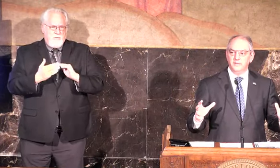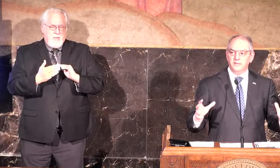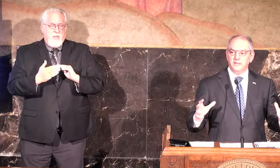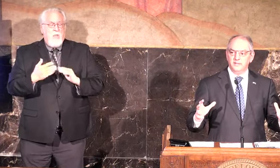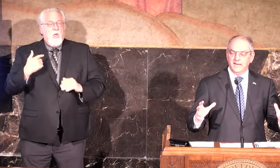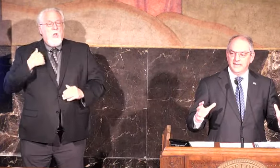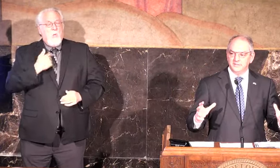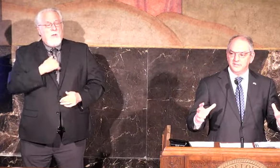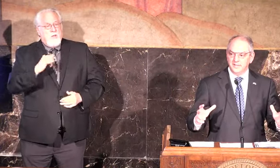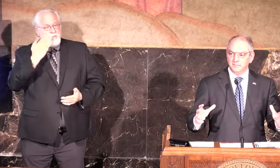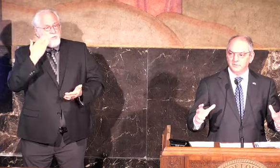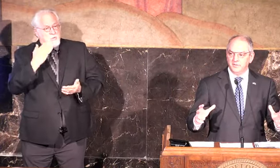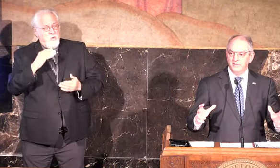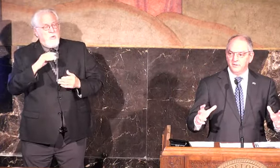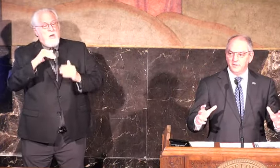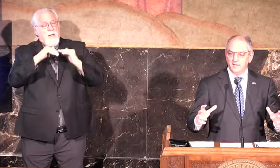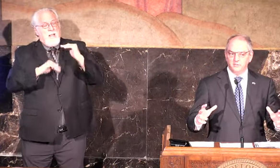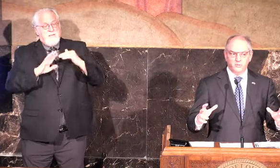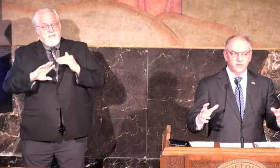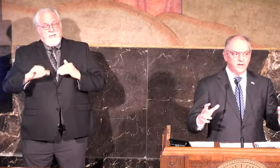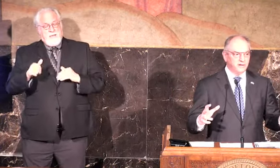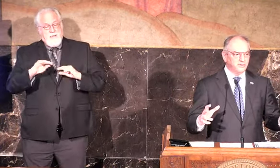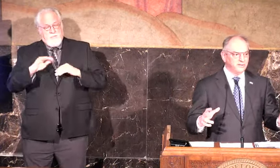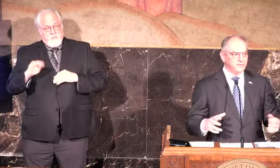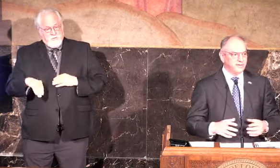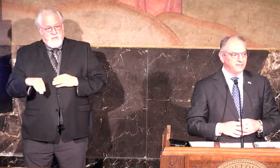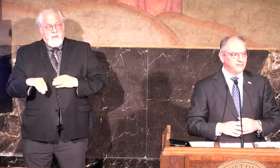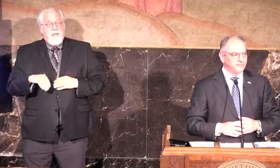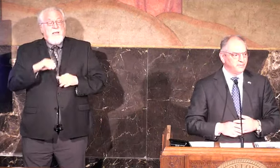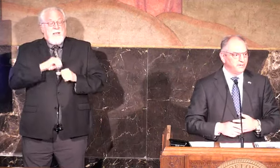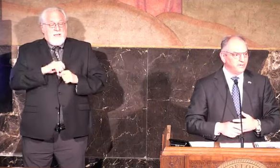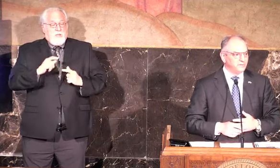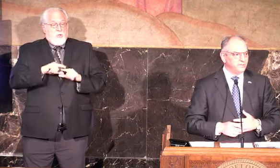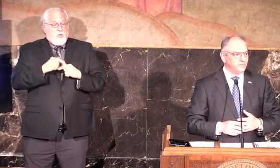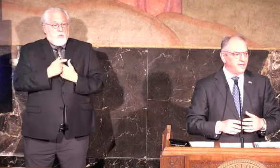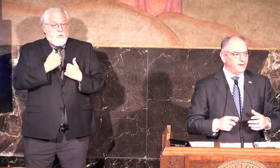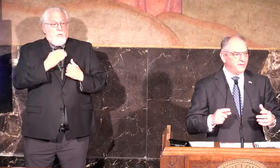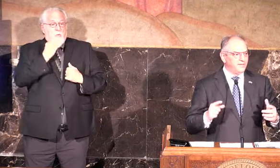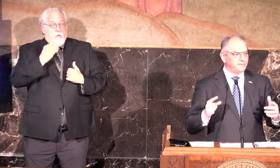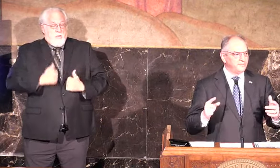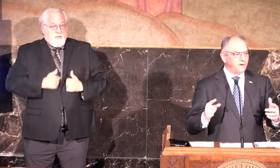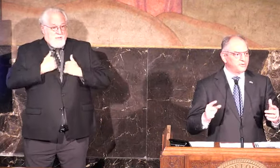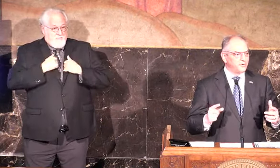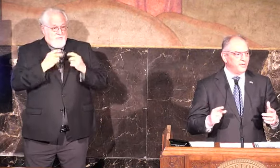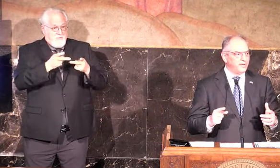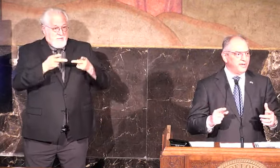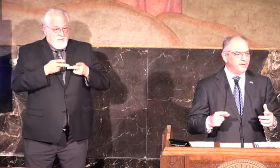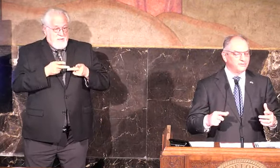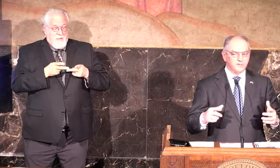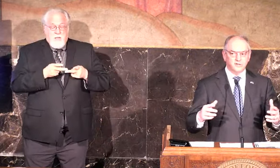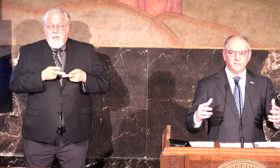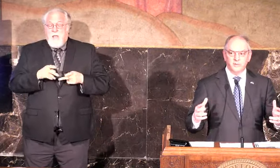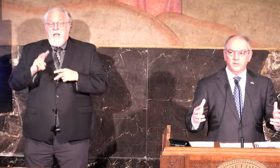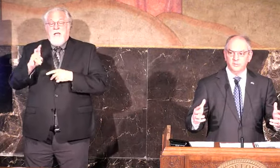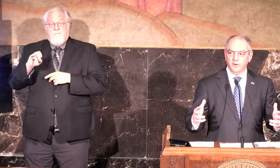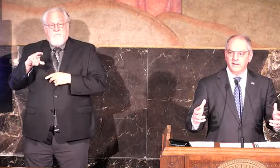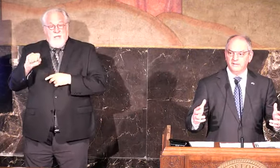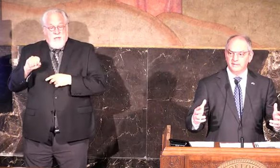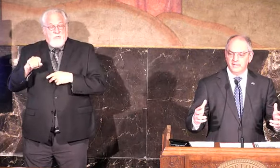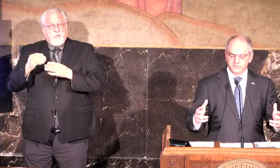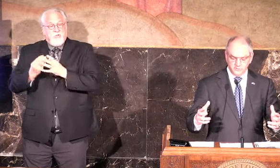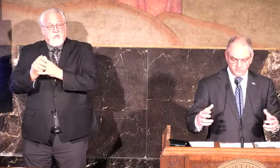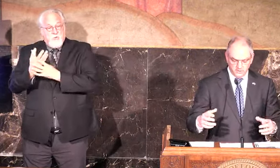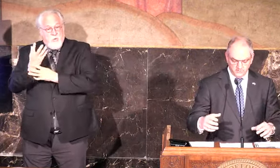know that less than 10% of the new cases are in congregant settings. So not only is the virus growing, it is community